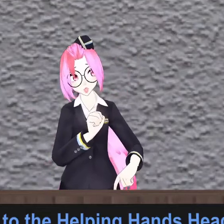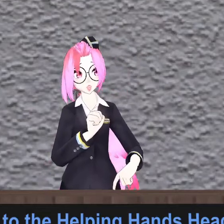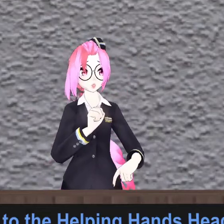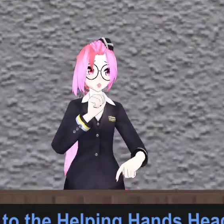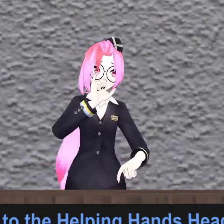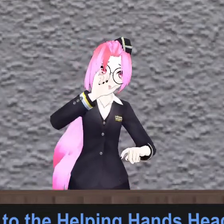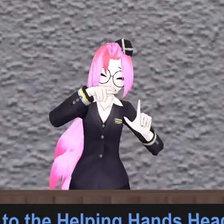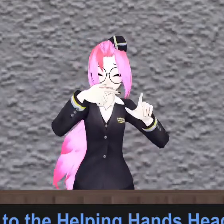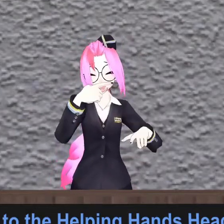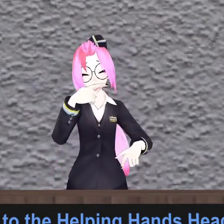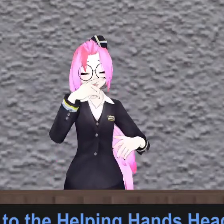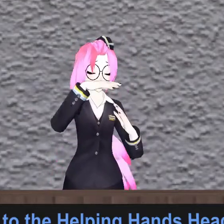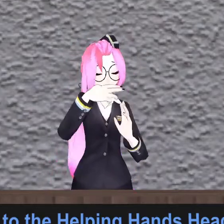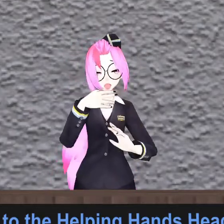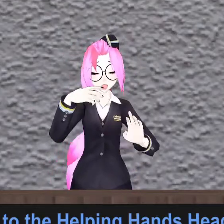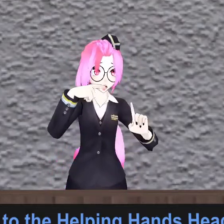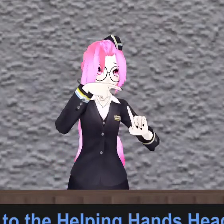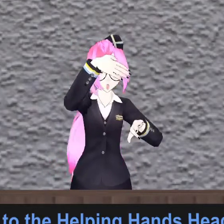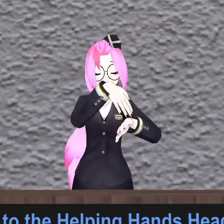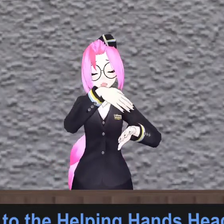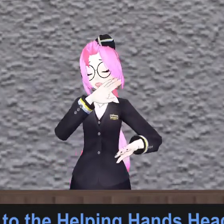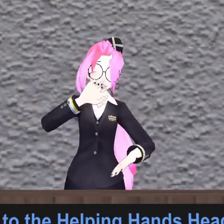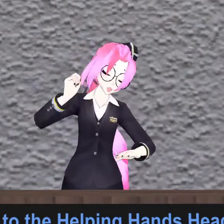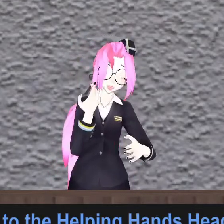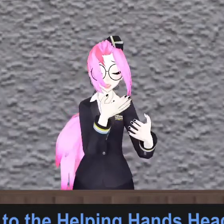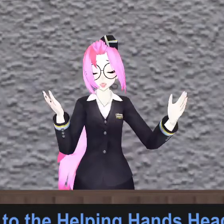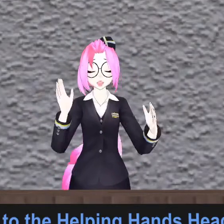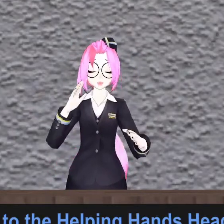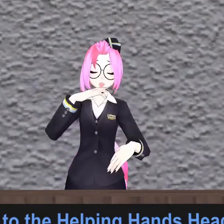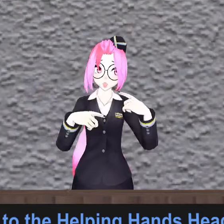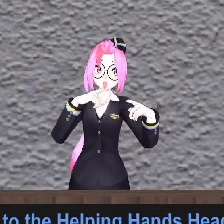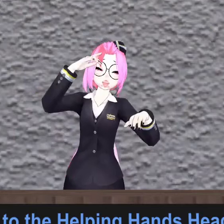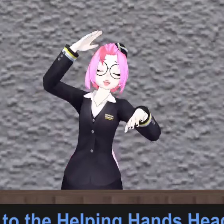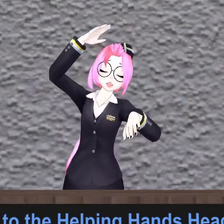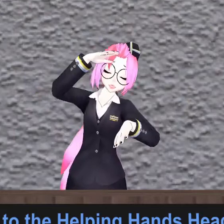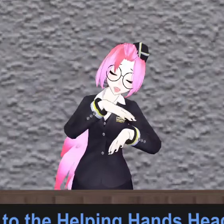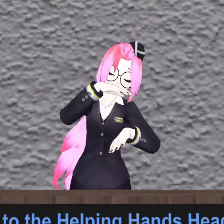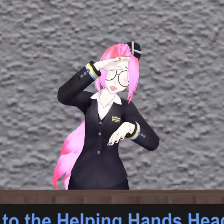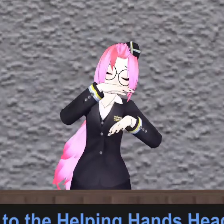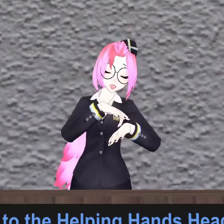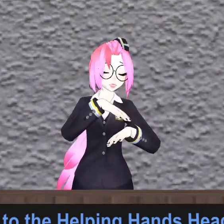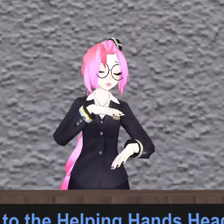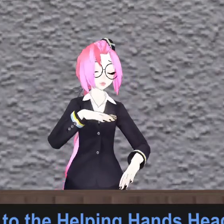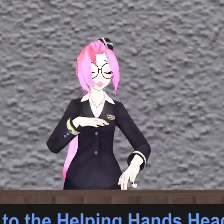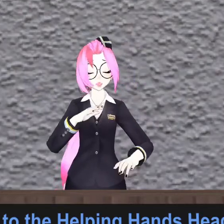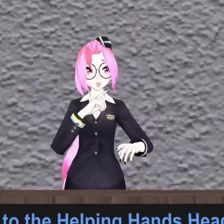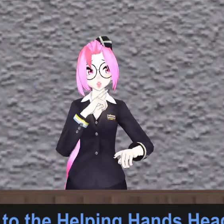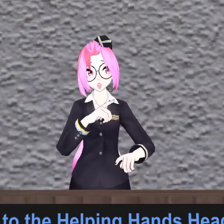is ing the to at everything. You're signing exact English, and it's